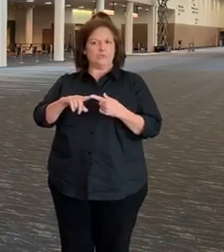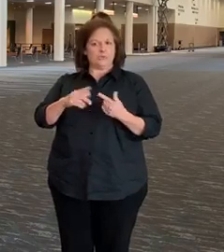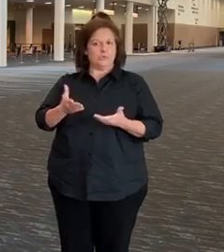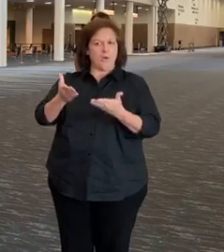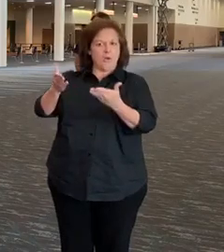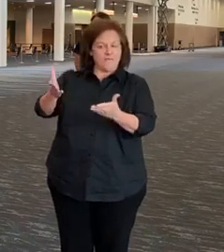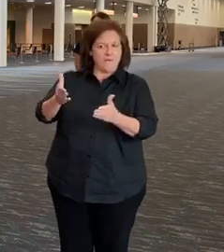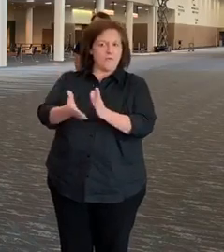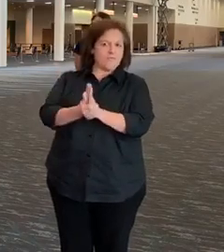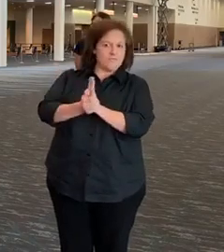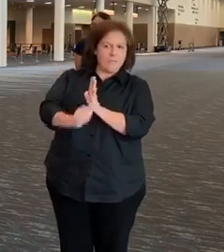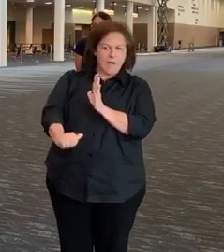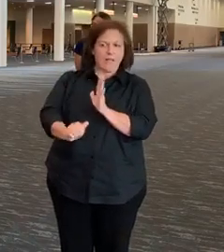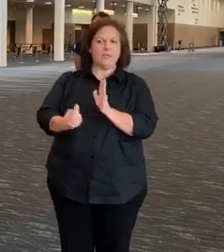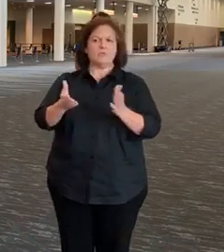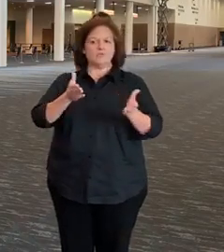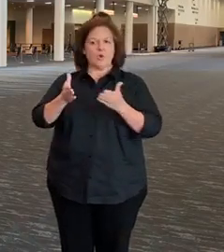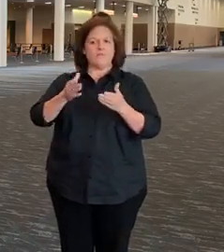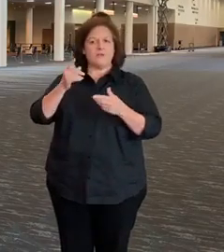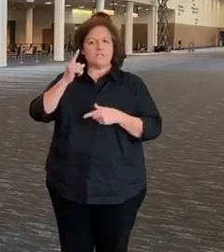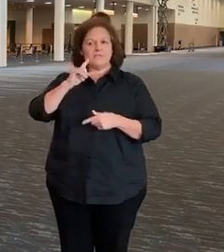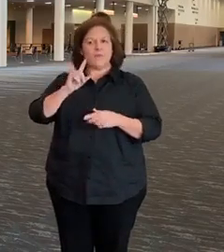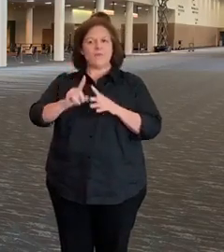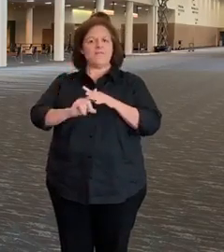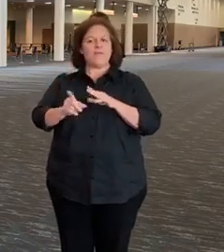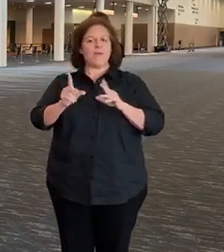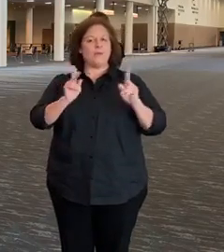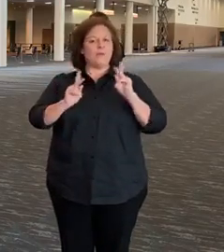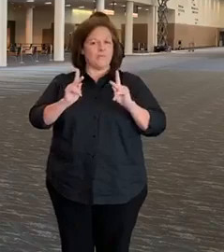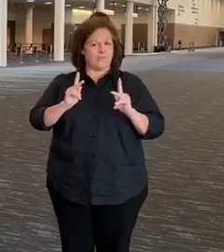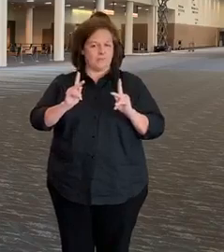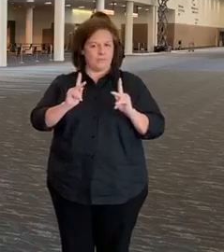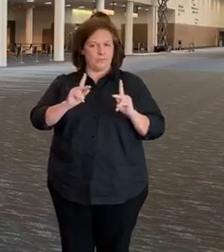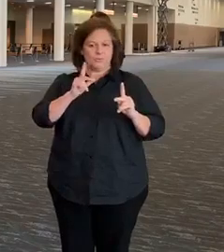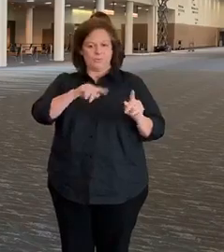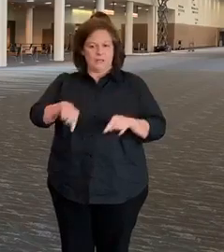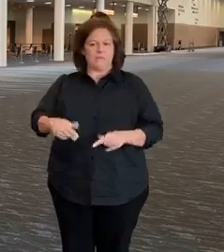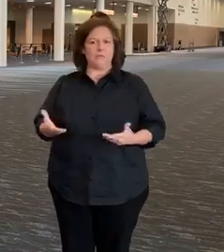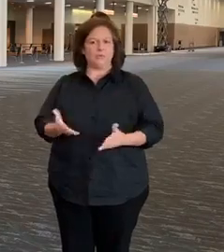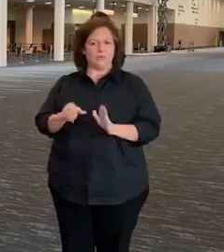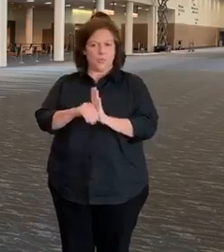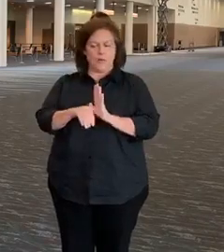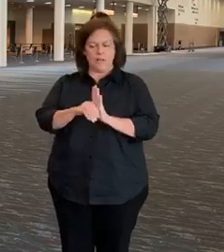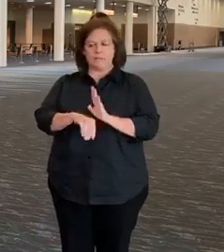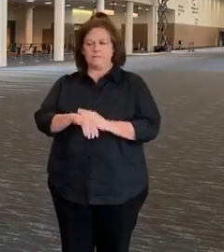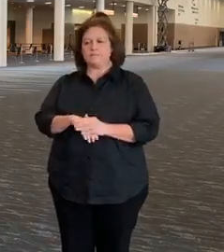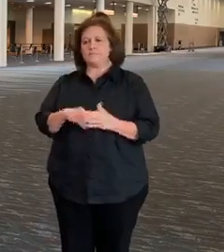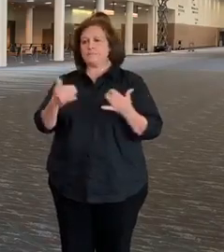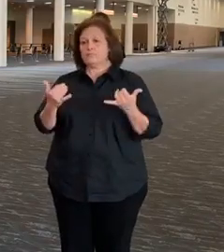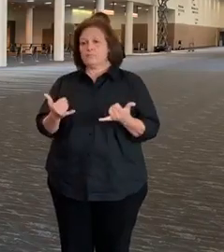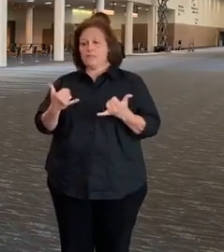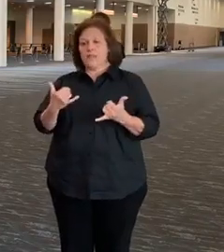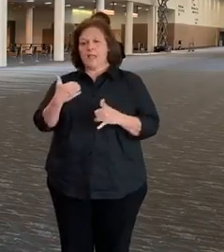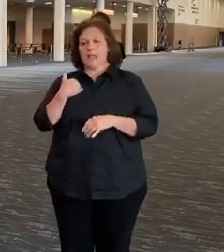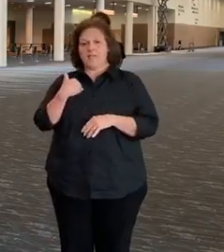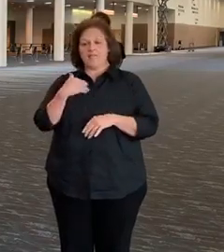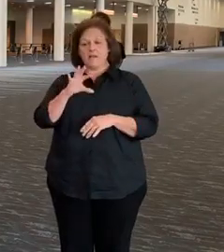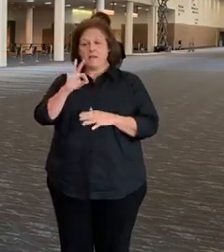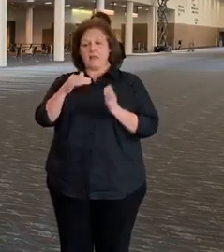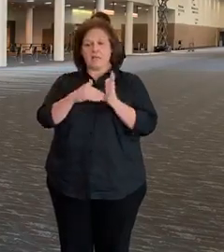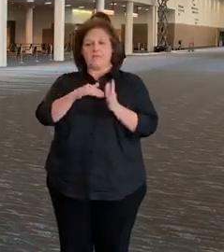quality service to our evacuees while they are here in the city of New Orleans. Currently, we have over